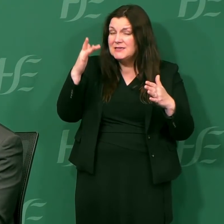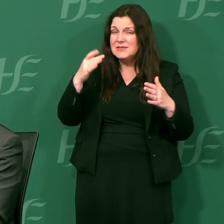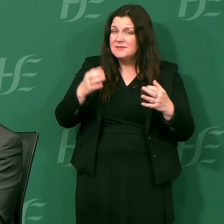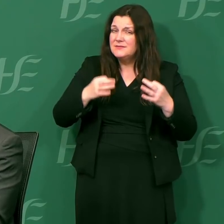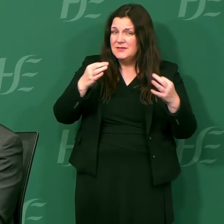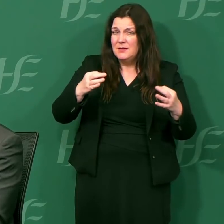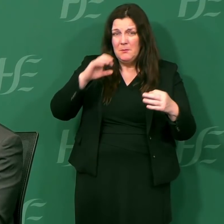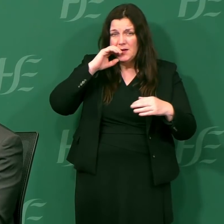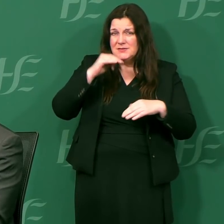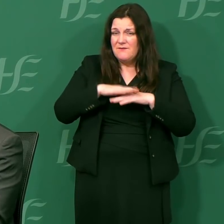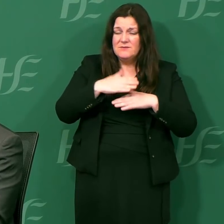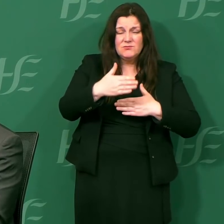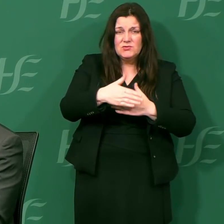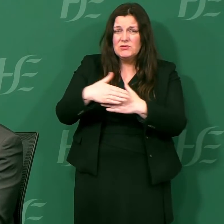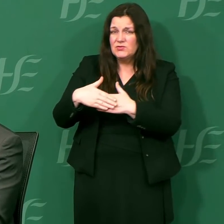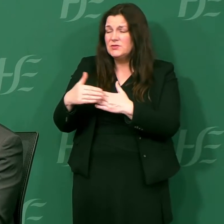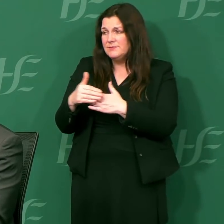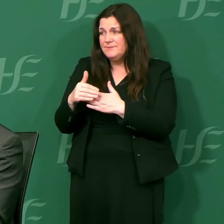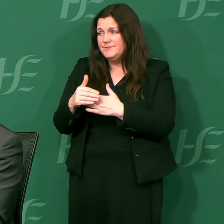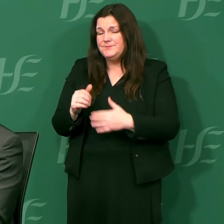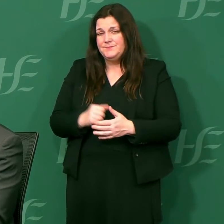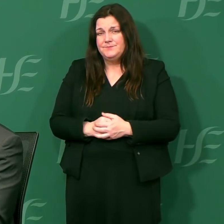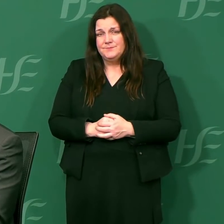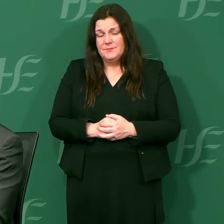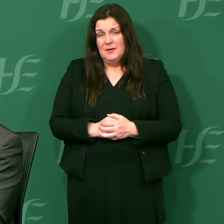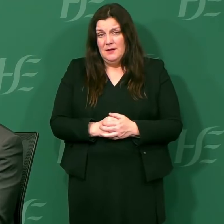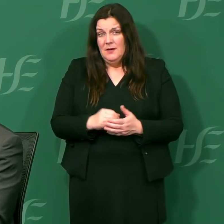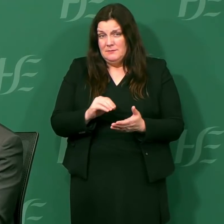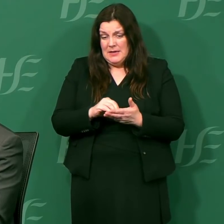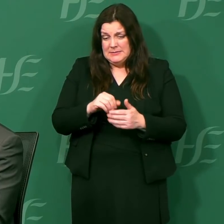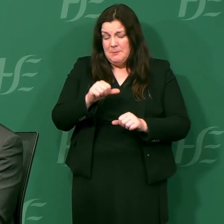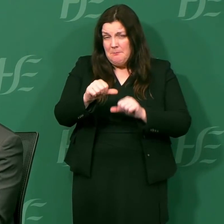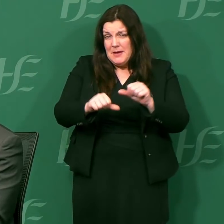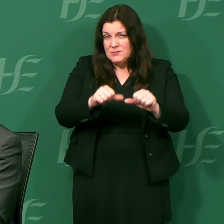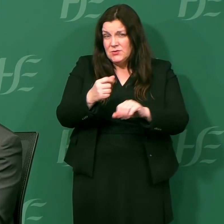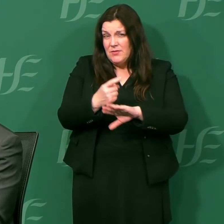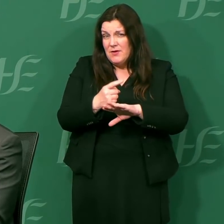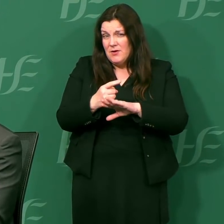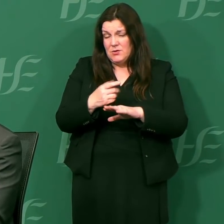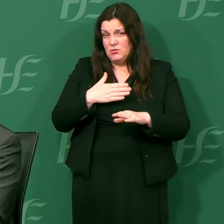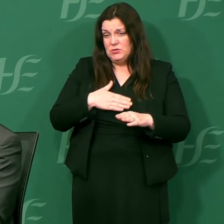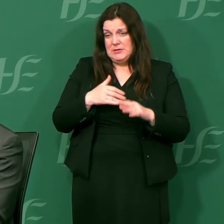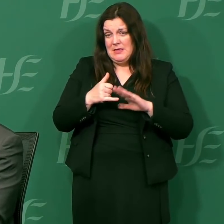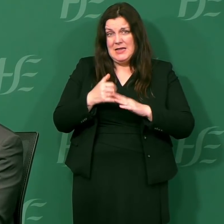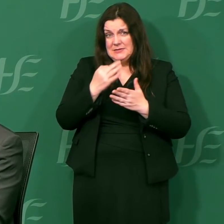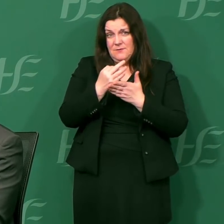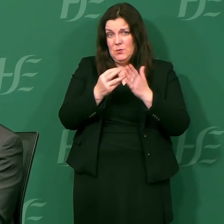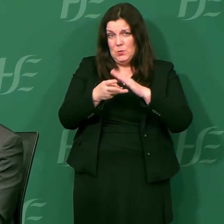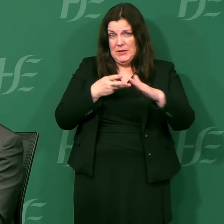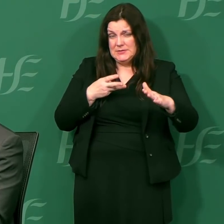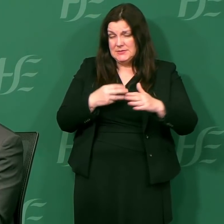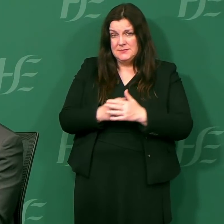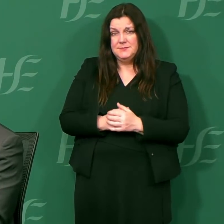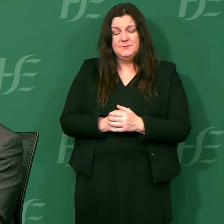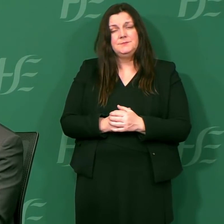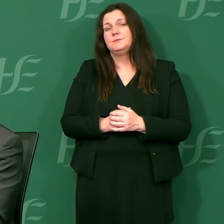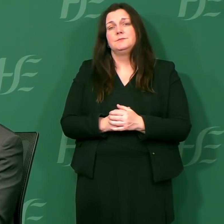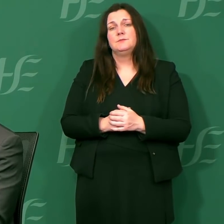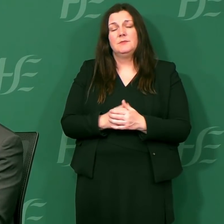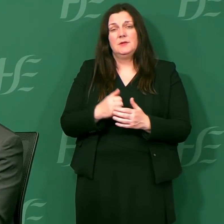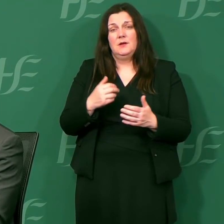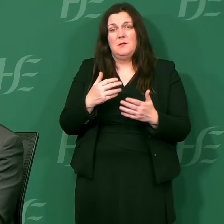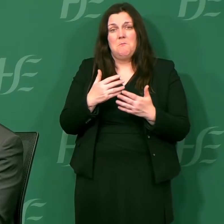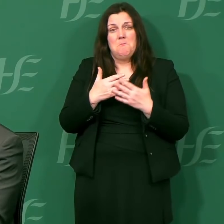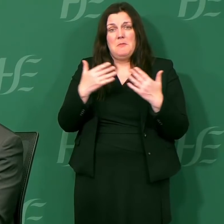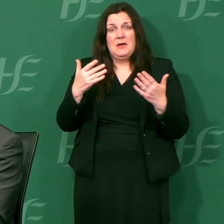of restrictions. And that's been a kind of trend we've seen, not just over the past couple of weeks, and not just in many